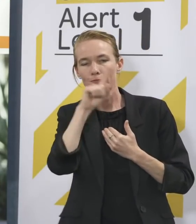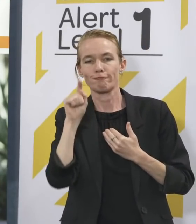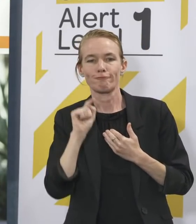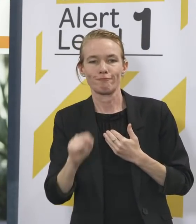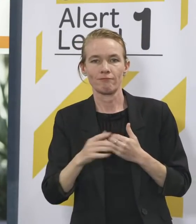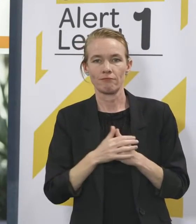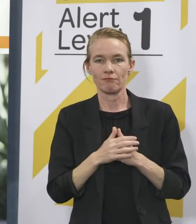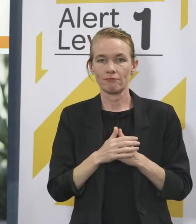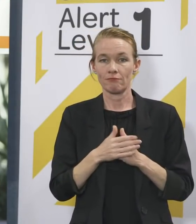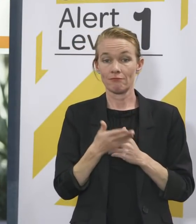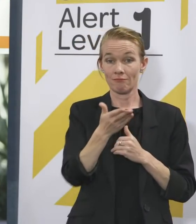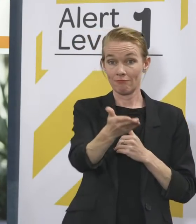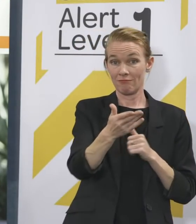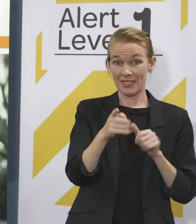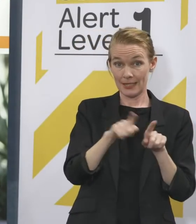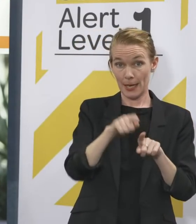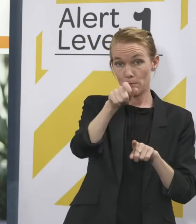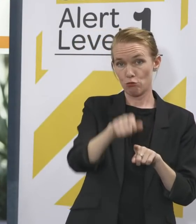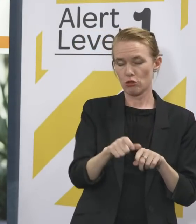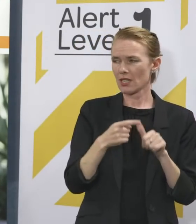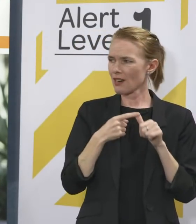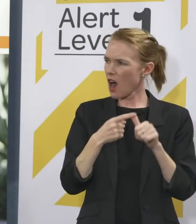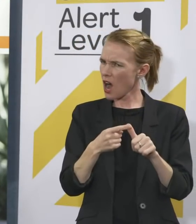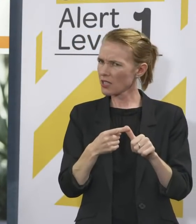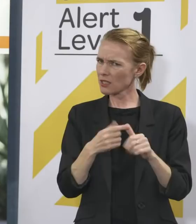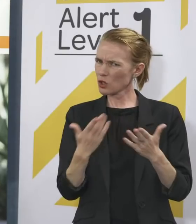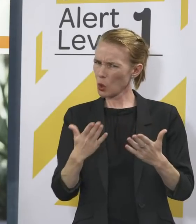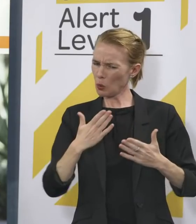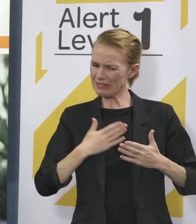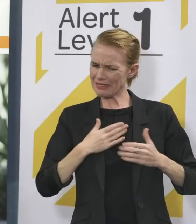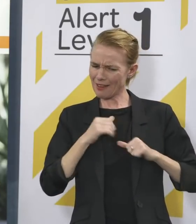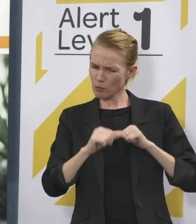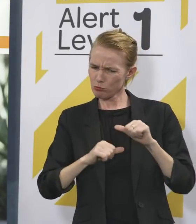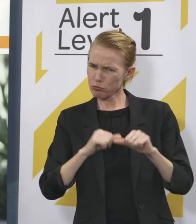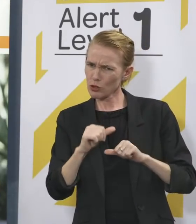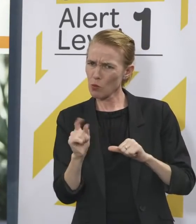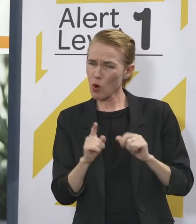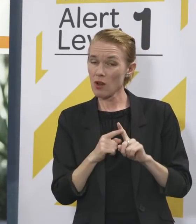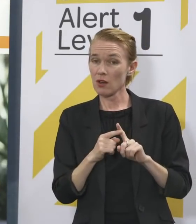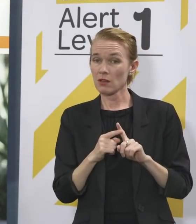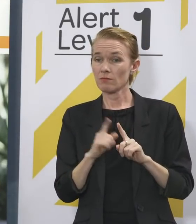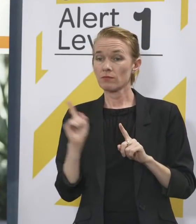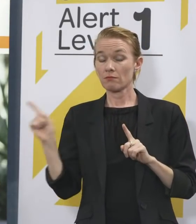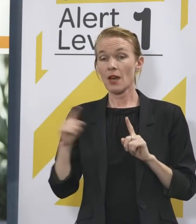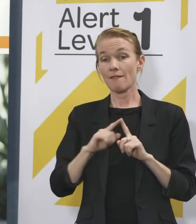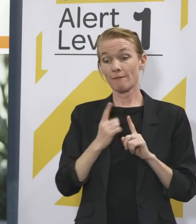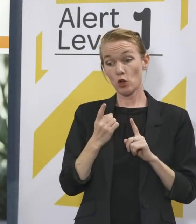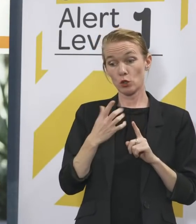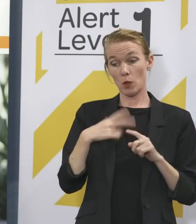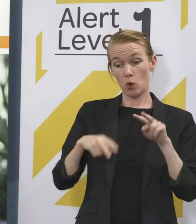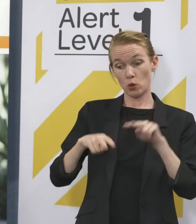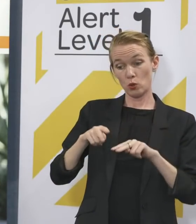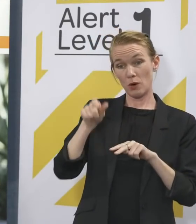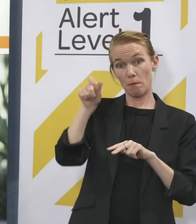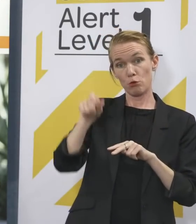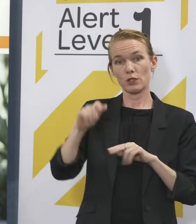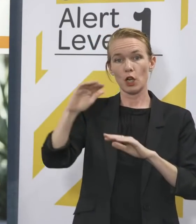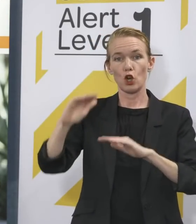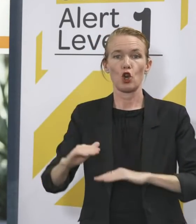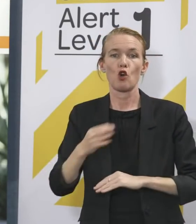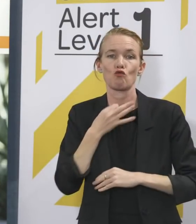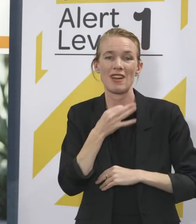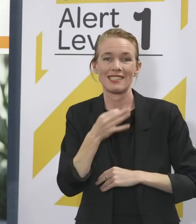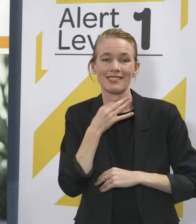would have to be in place for that? Well, obviously we want to make sure that they presented a very low risk to the community. So I think that will